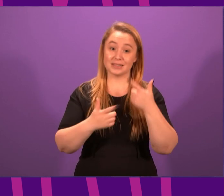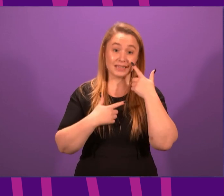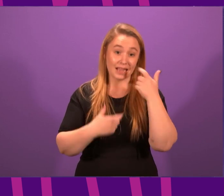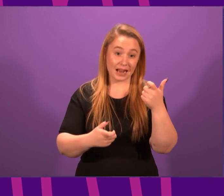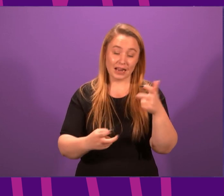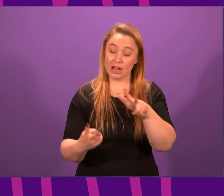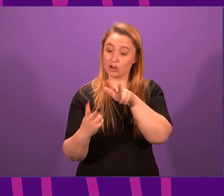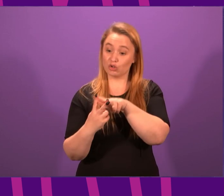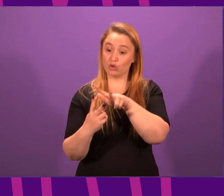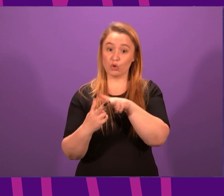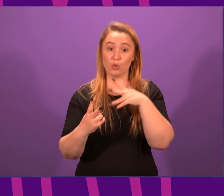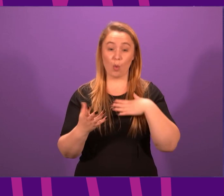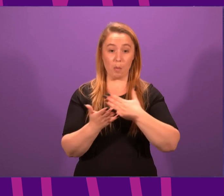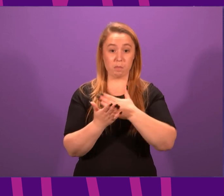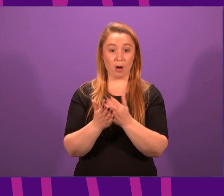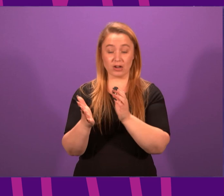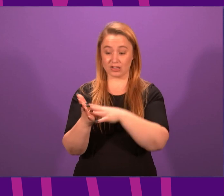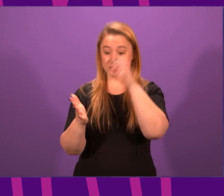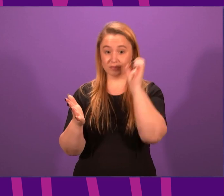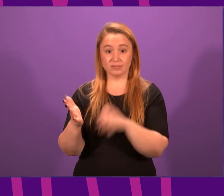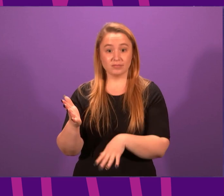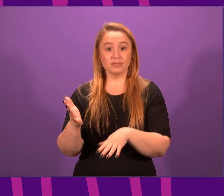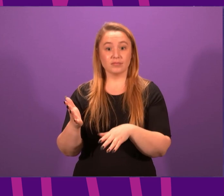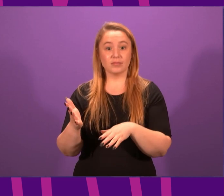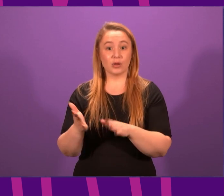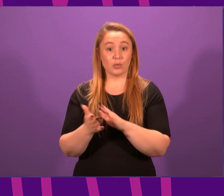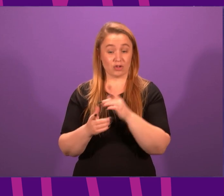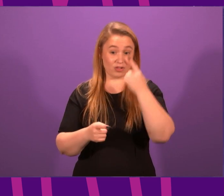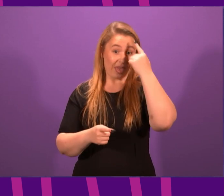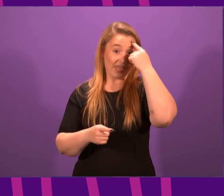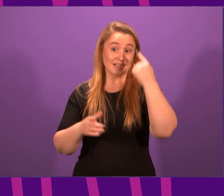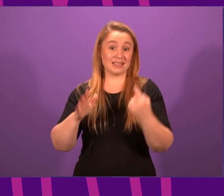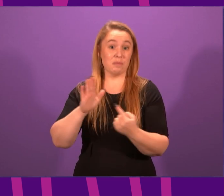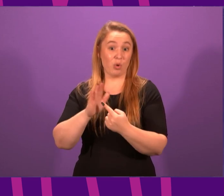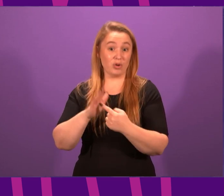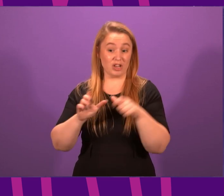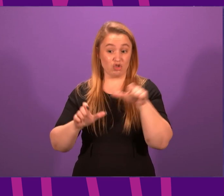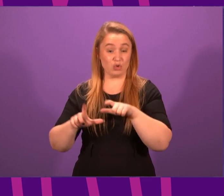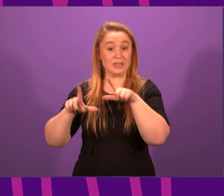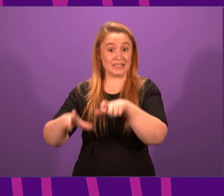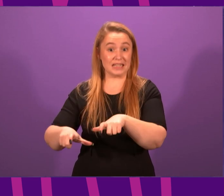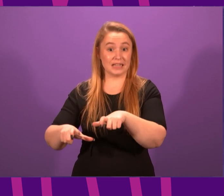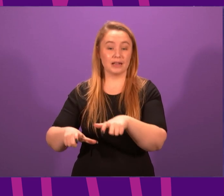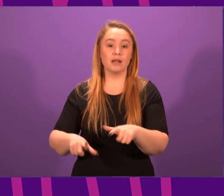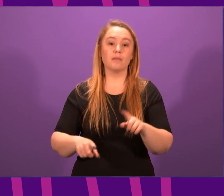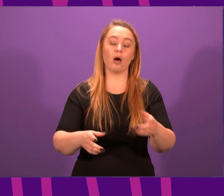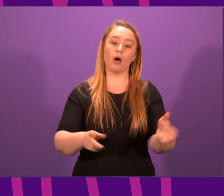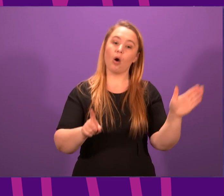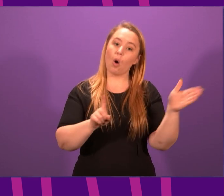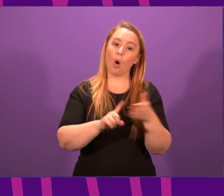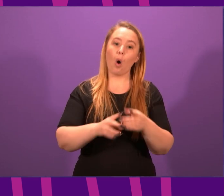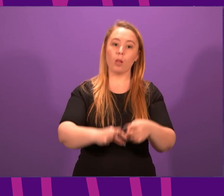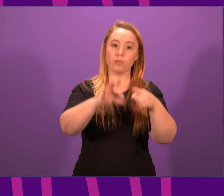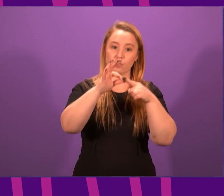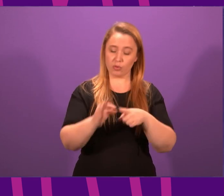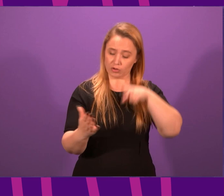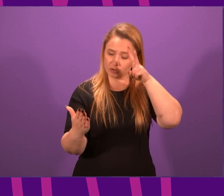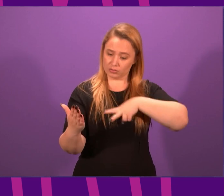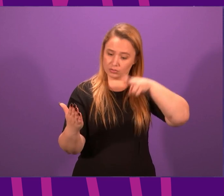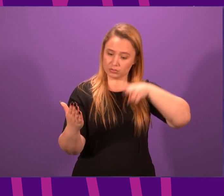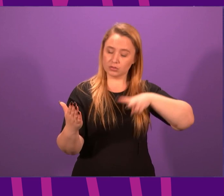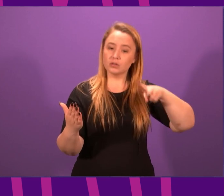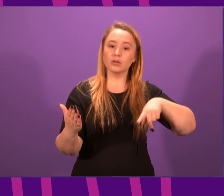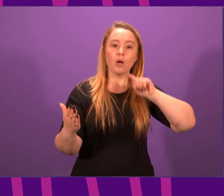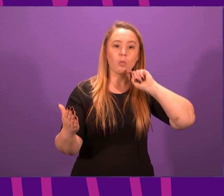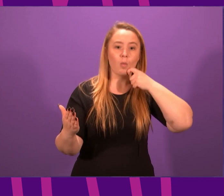of them seek to remove parts of our motion which we think are important, we will look at all the proposals in all of the amendments and